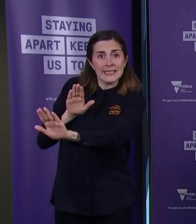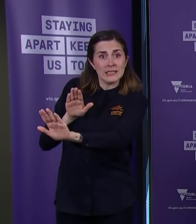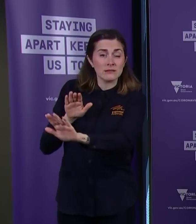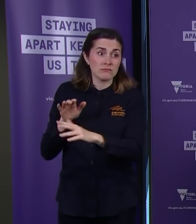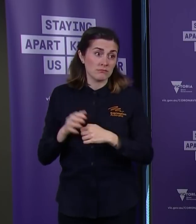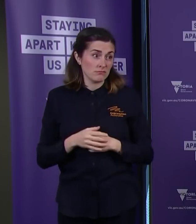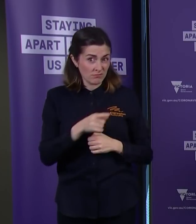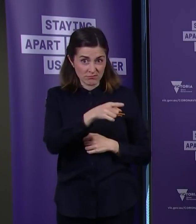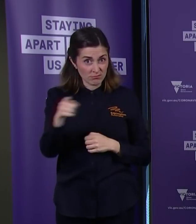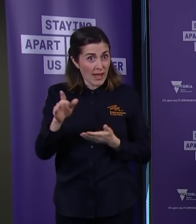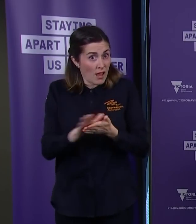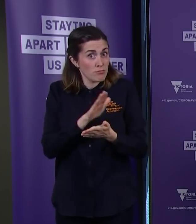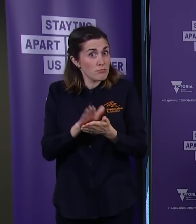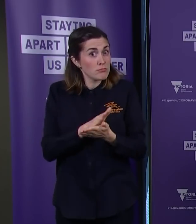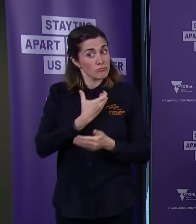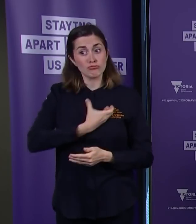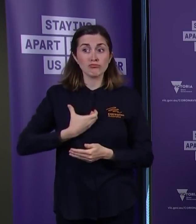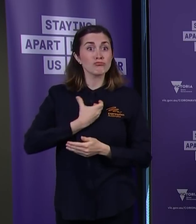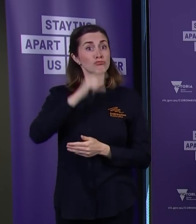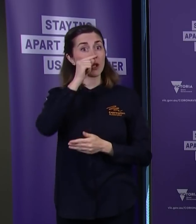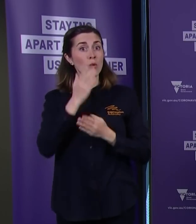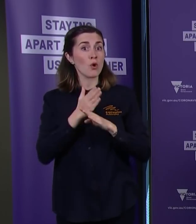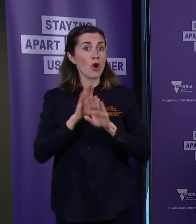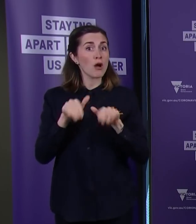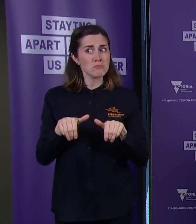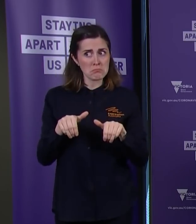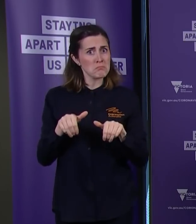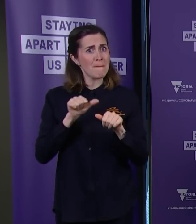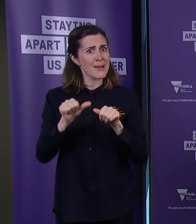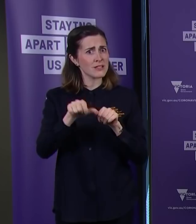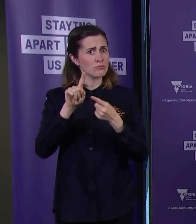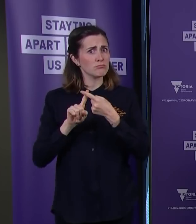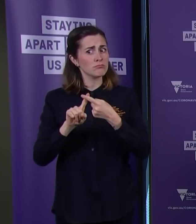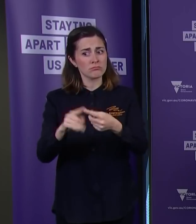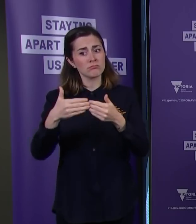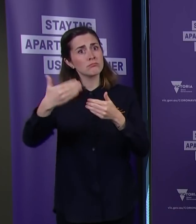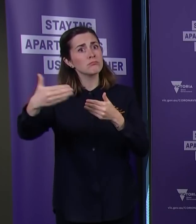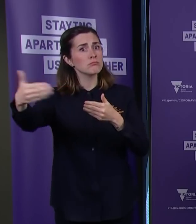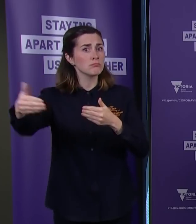be supported to work from home, that's not an unreasonable thing to kind of embed ongoing.